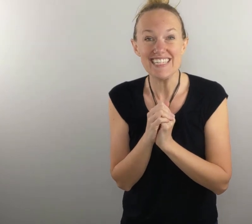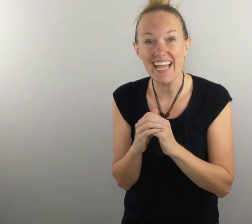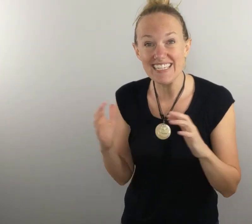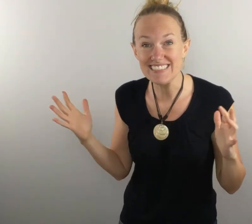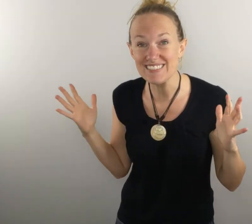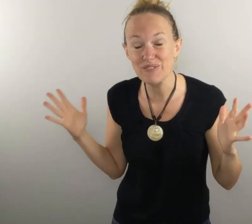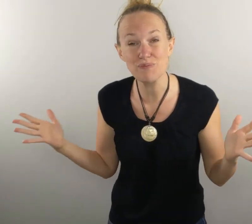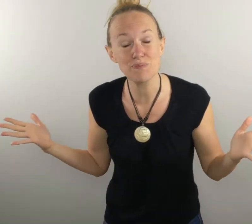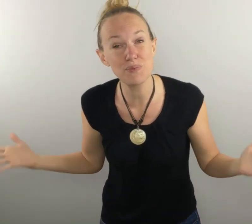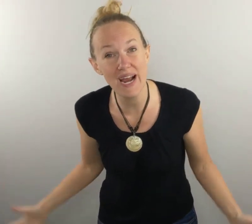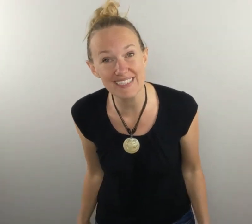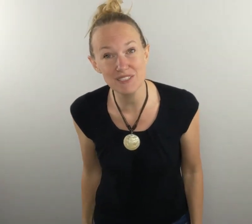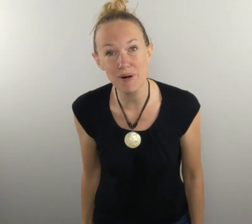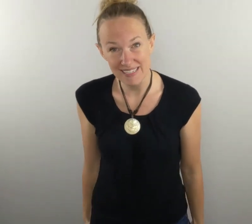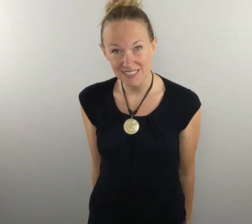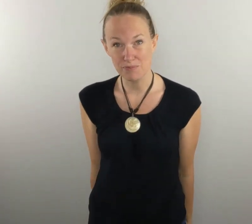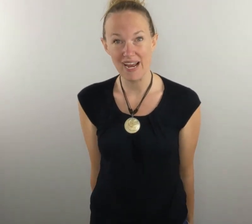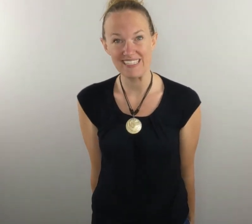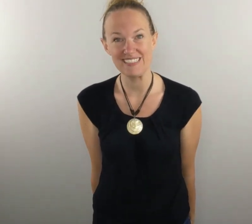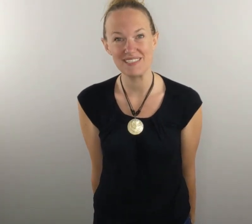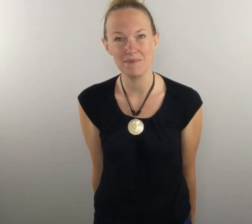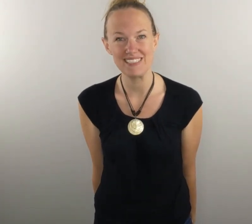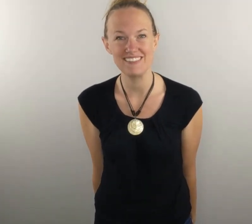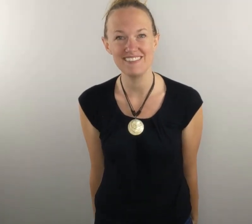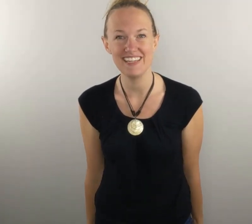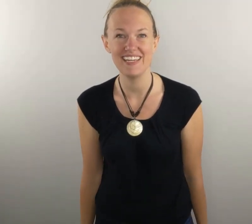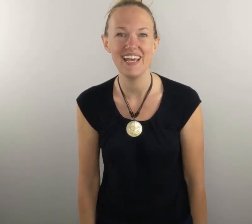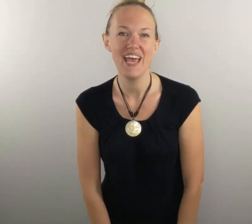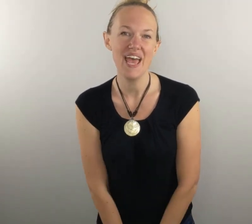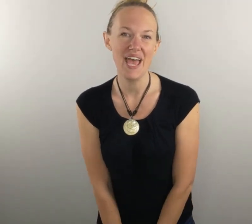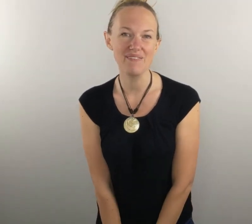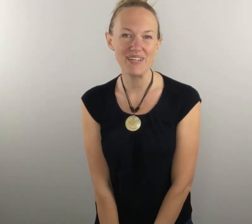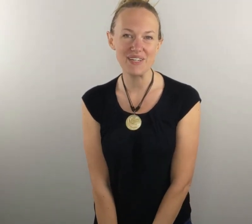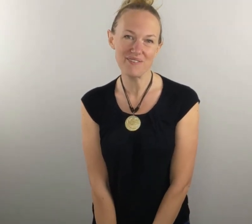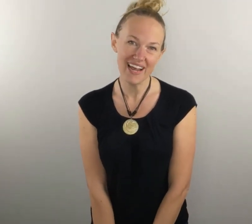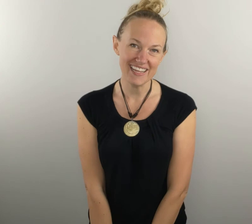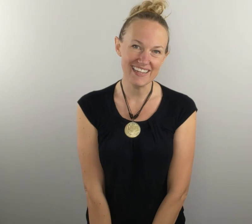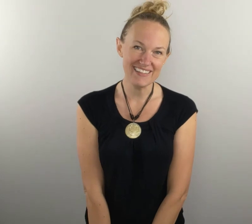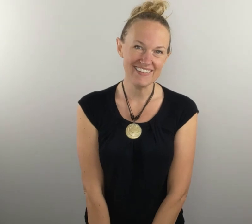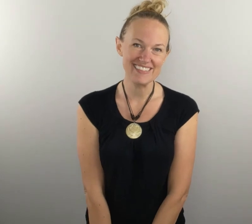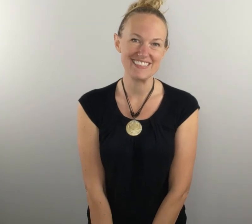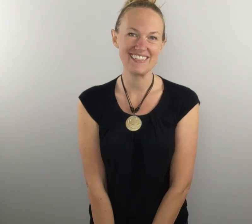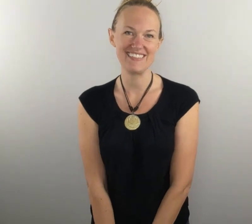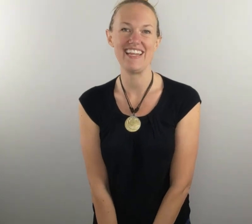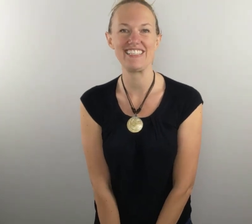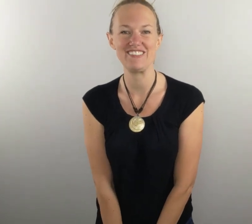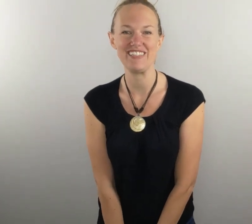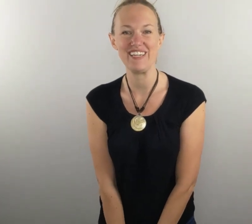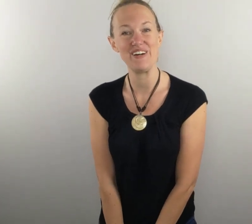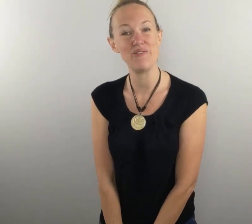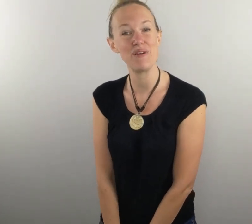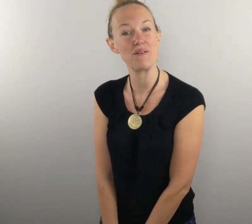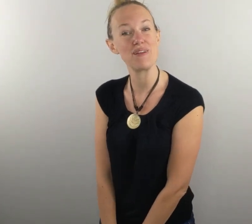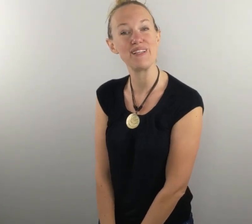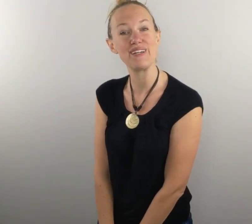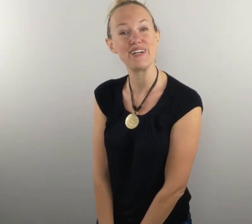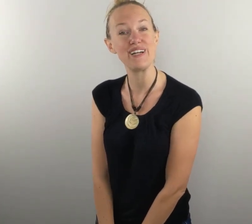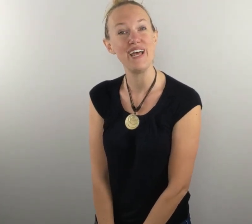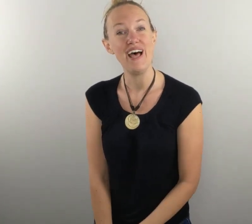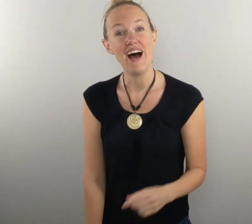Okay, so practice, practice, practice as much as you need. And when you're ready, you can start the next video where we learn